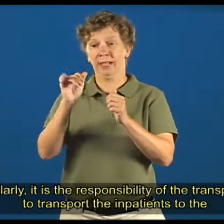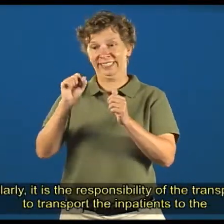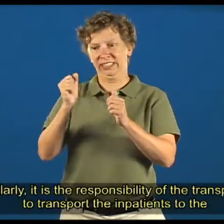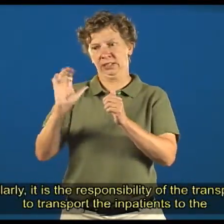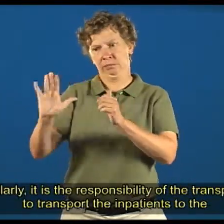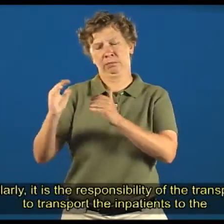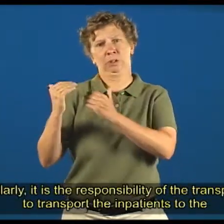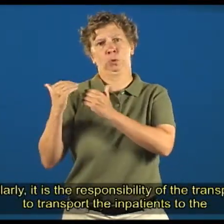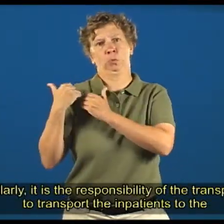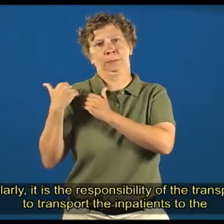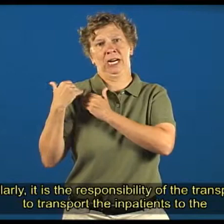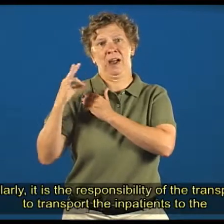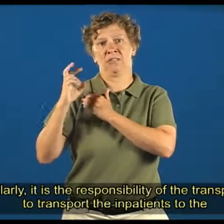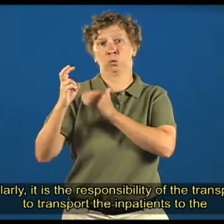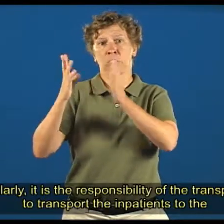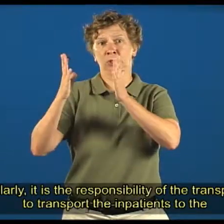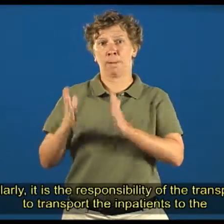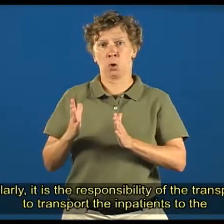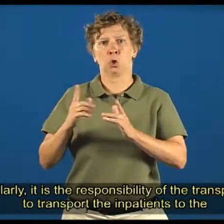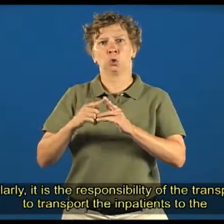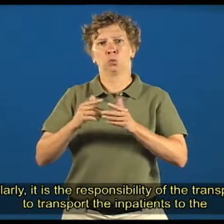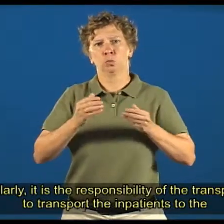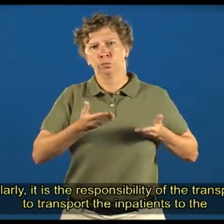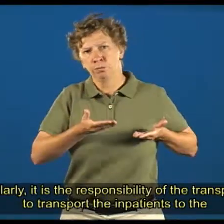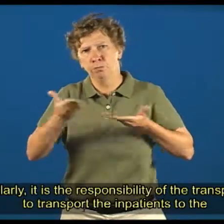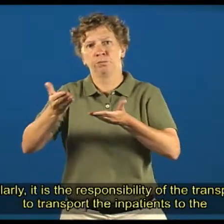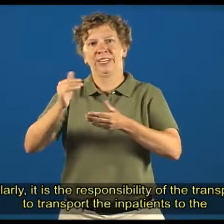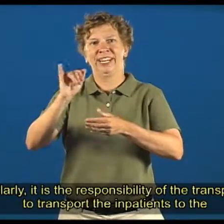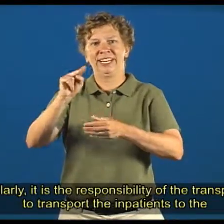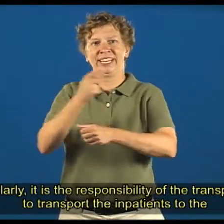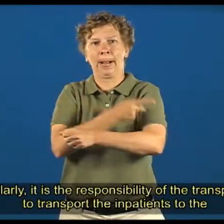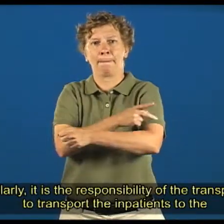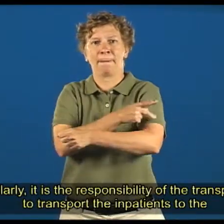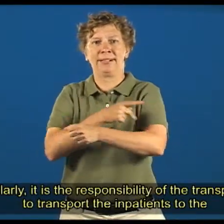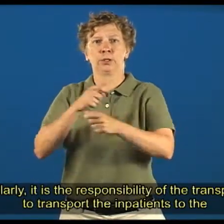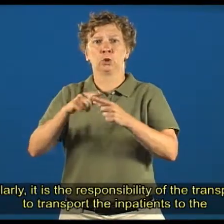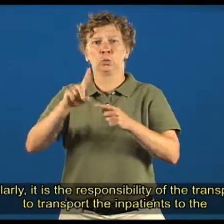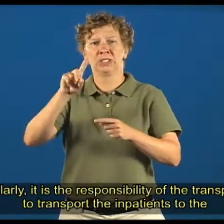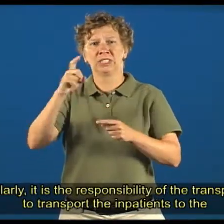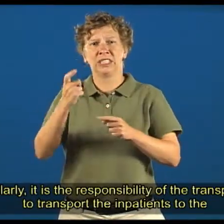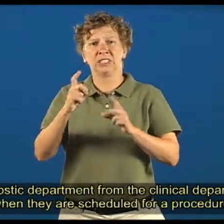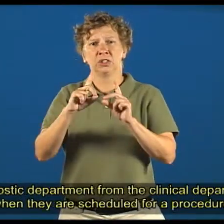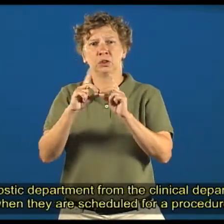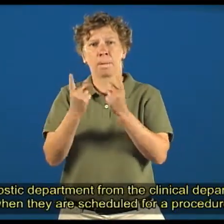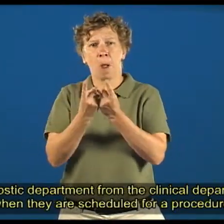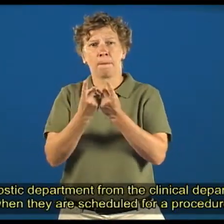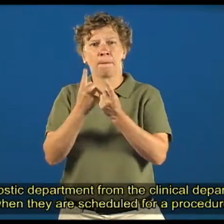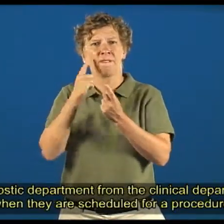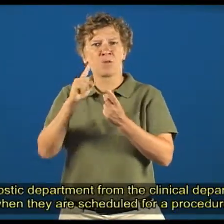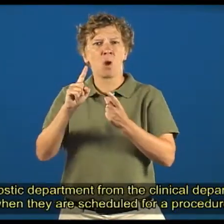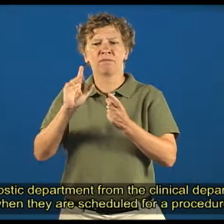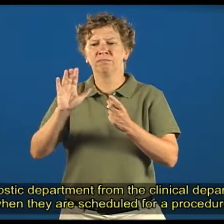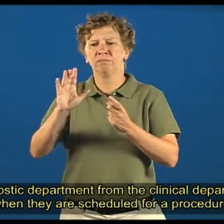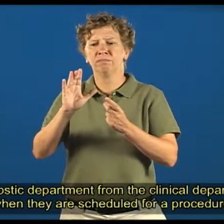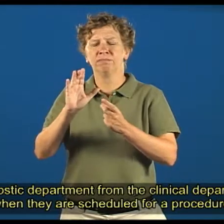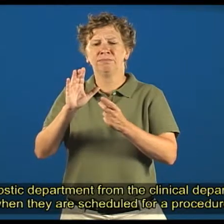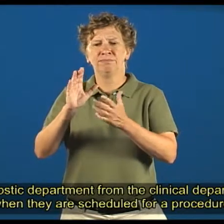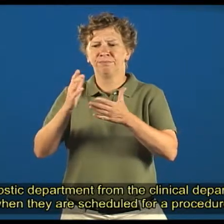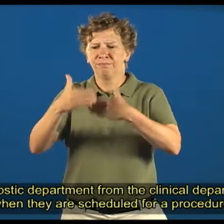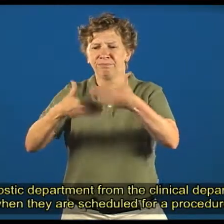Similarly, it is the responsibility of the transporter to transport the inpatients to the diagnostic department from